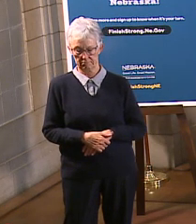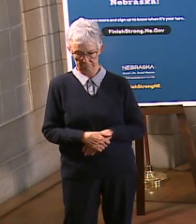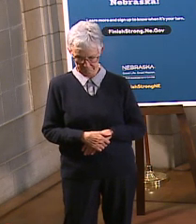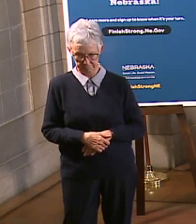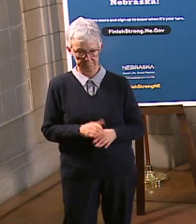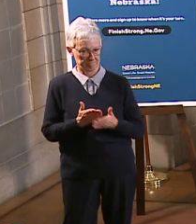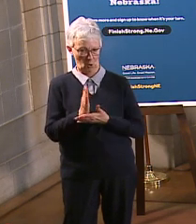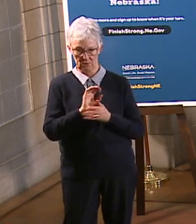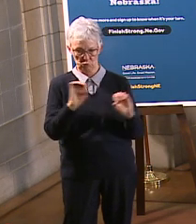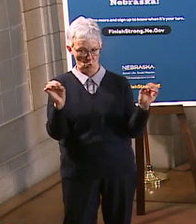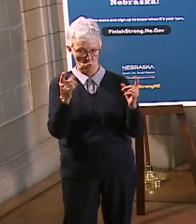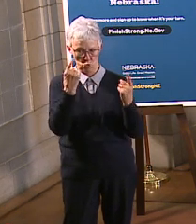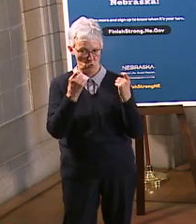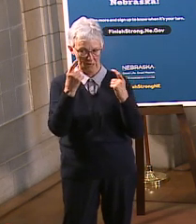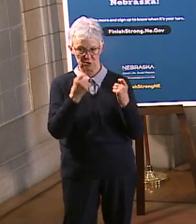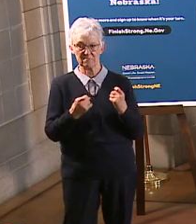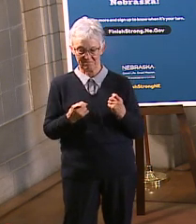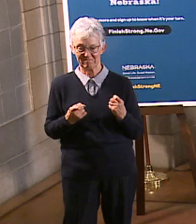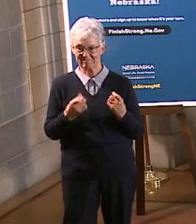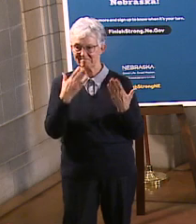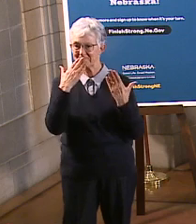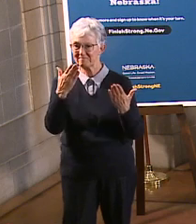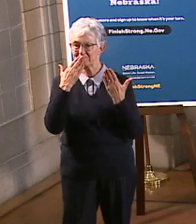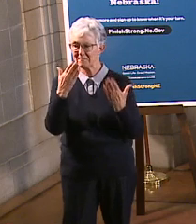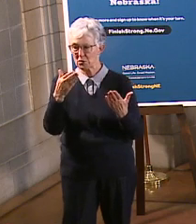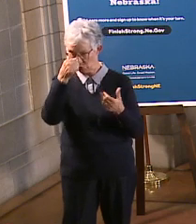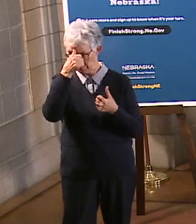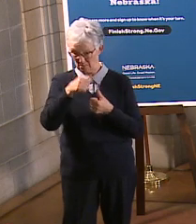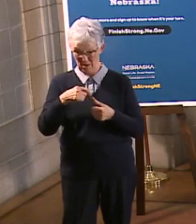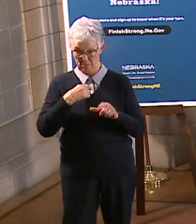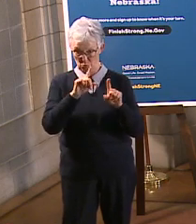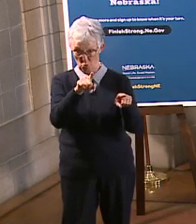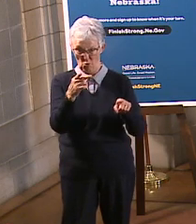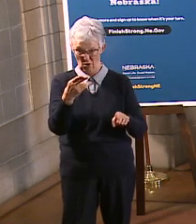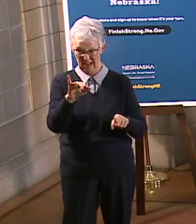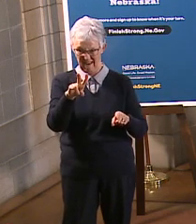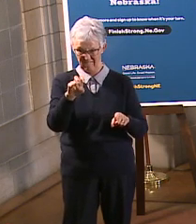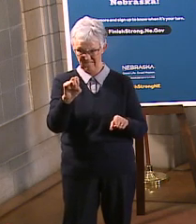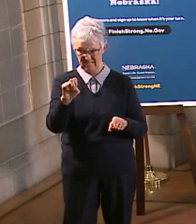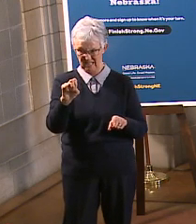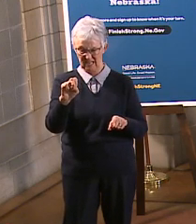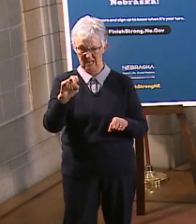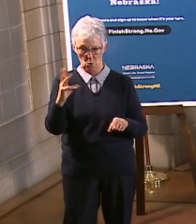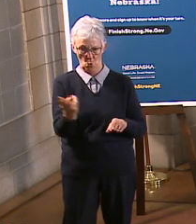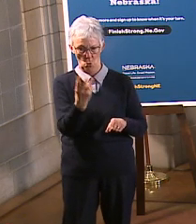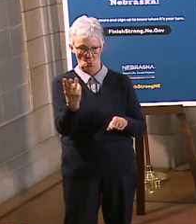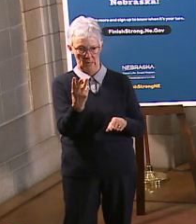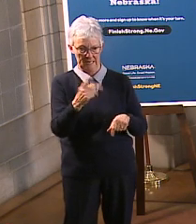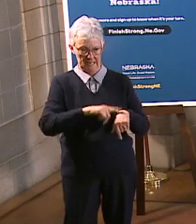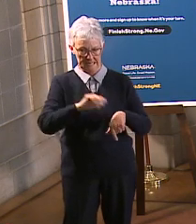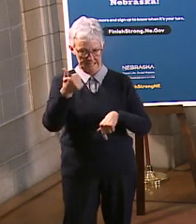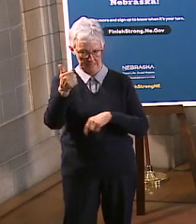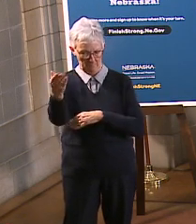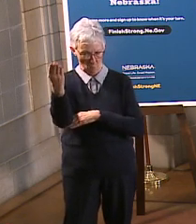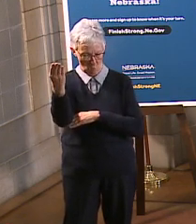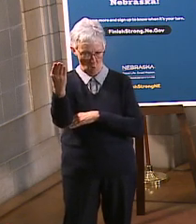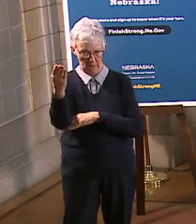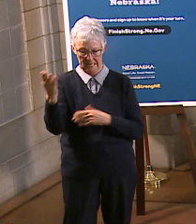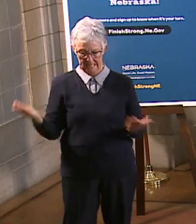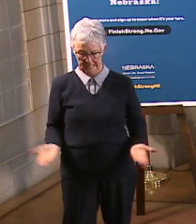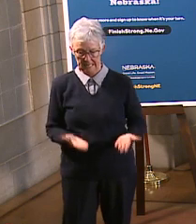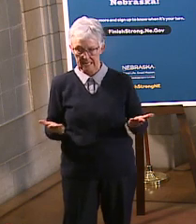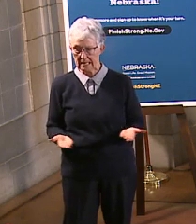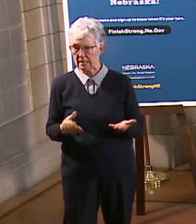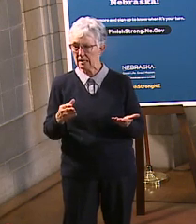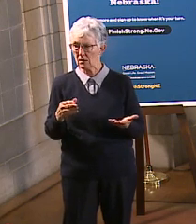All right, seeing none. Again, folks, thank you very much. Remember, I'll be at Hy-Vee here in Lincoln on Wednesday at 10 a.m. Central Time. Back here in the